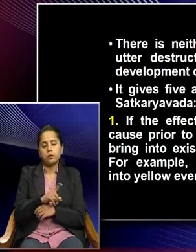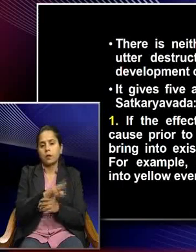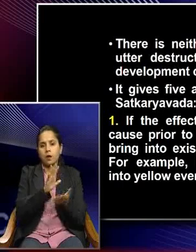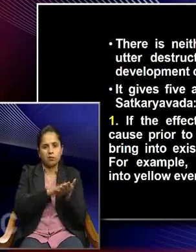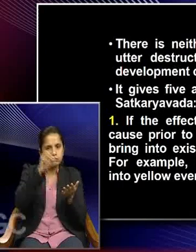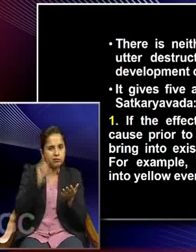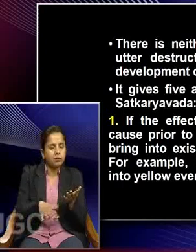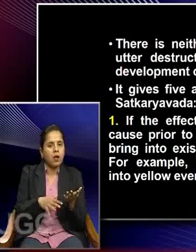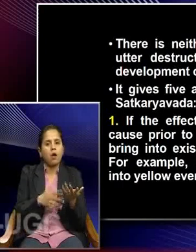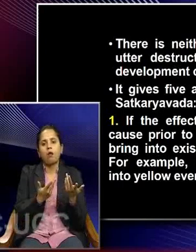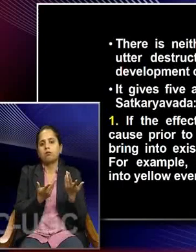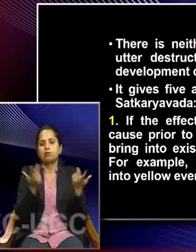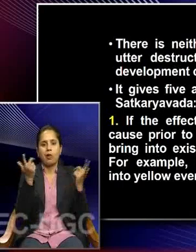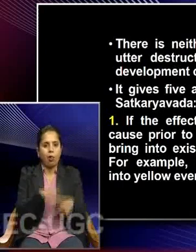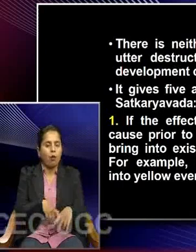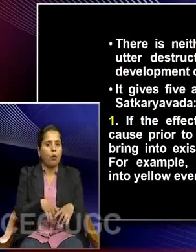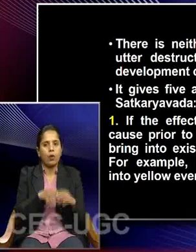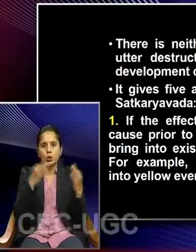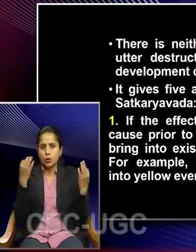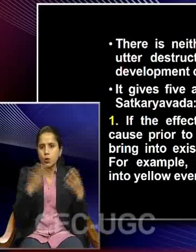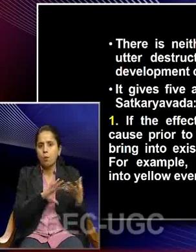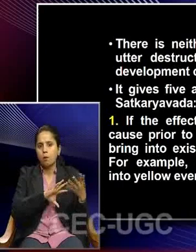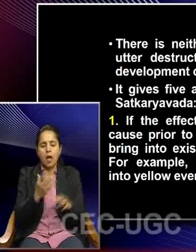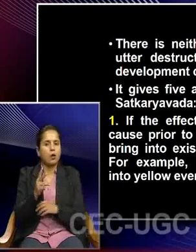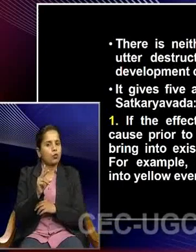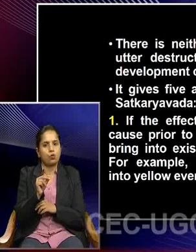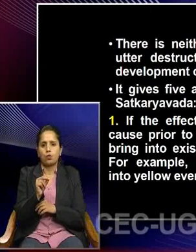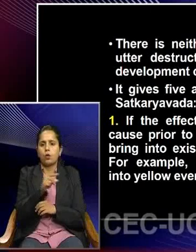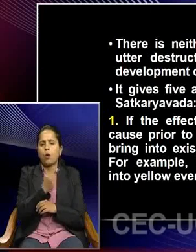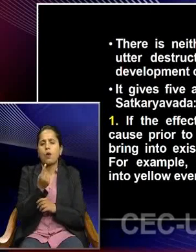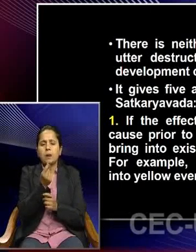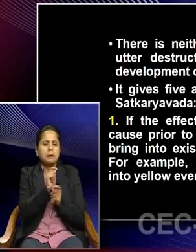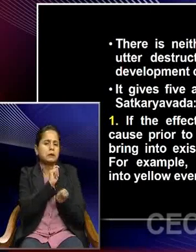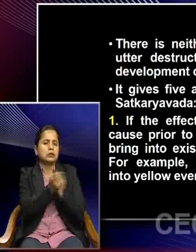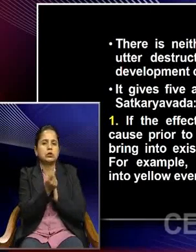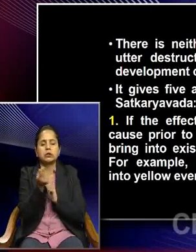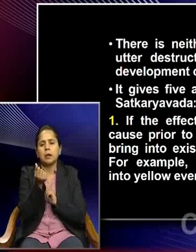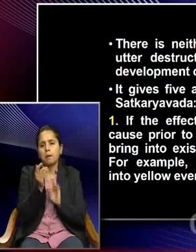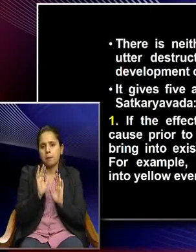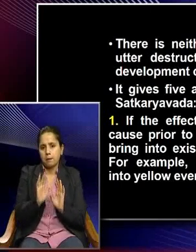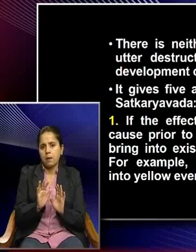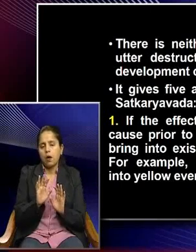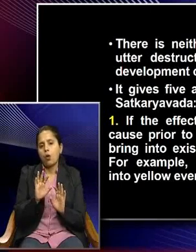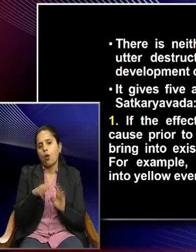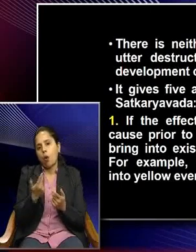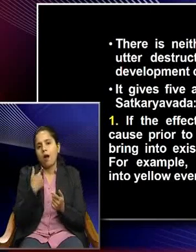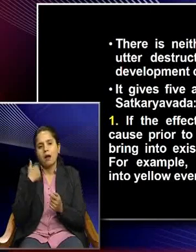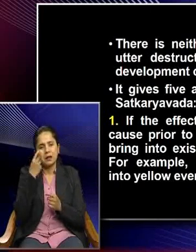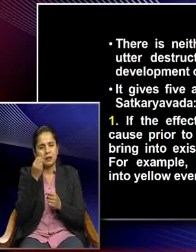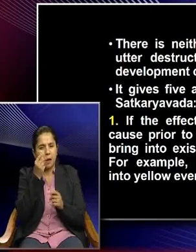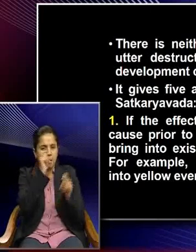destruction or absolutely new production. It's just a change, or you can say a manifestation or